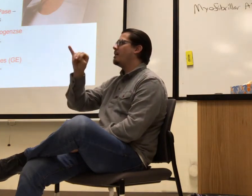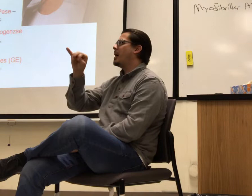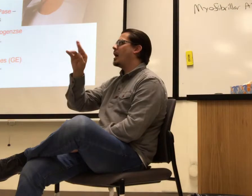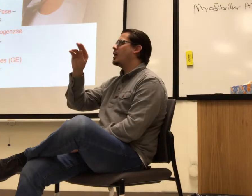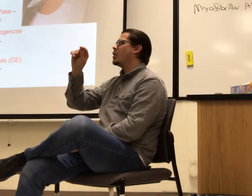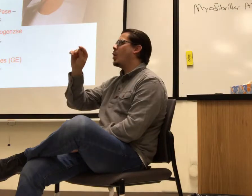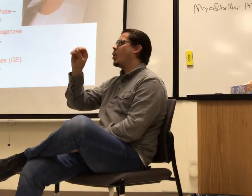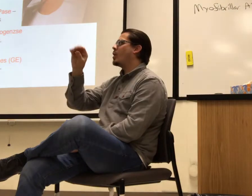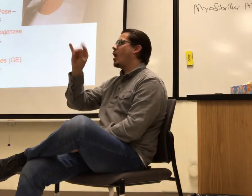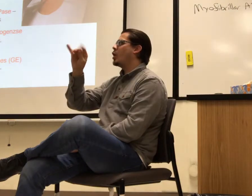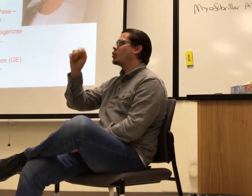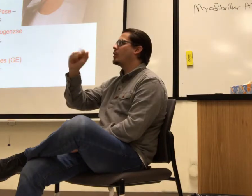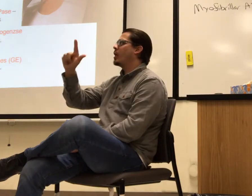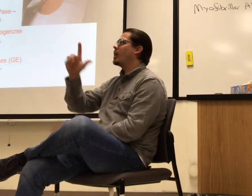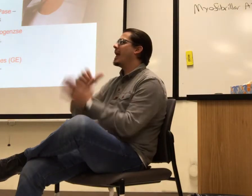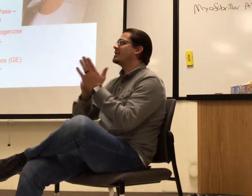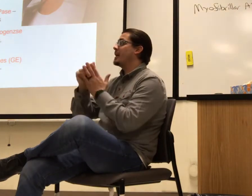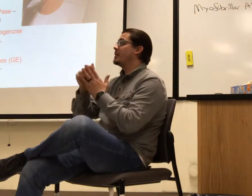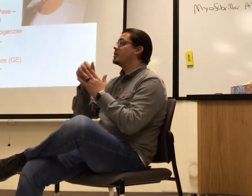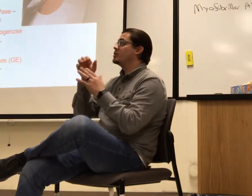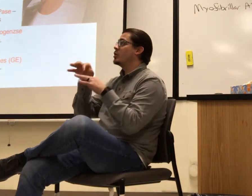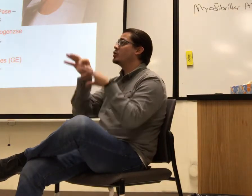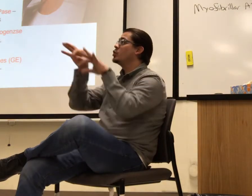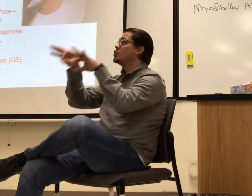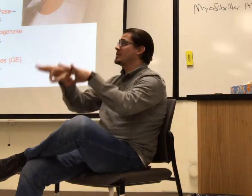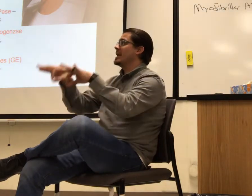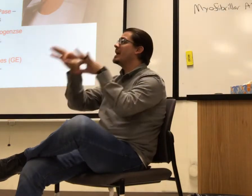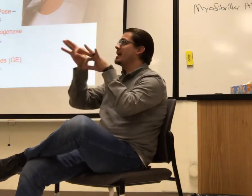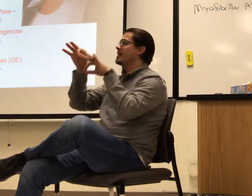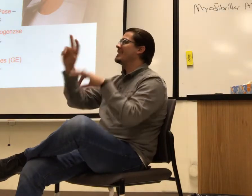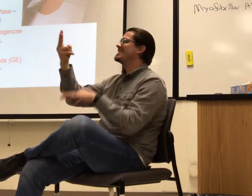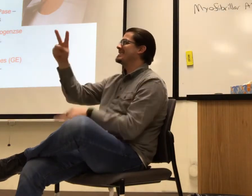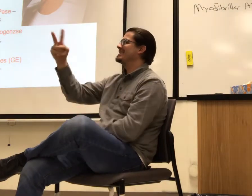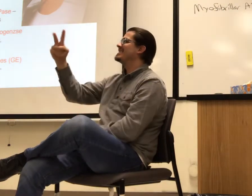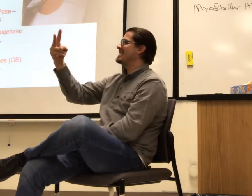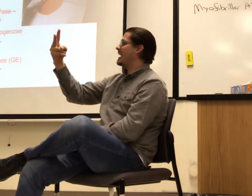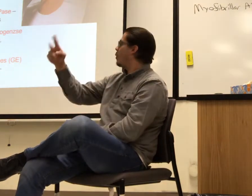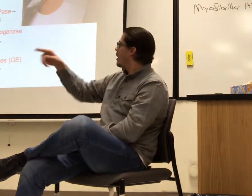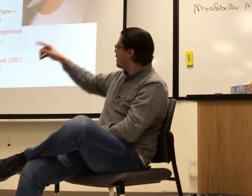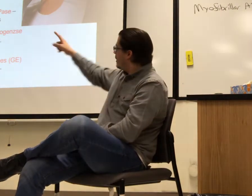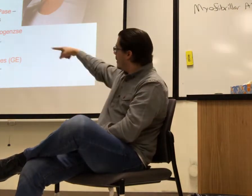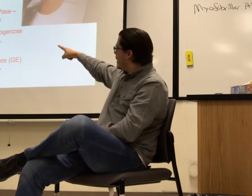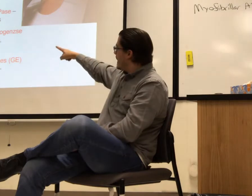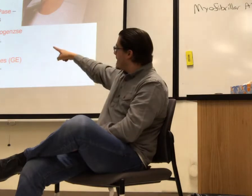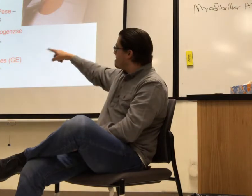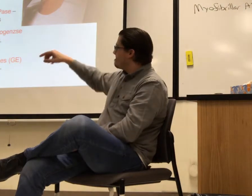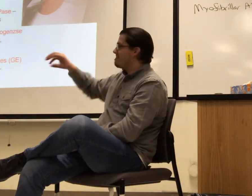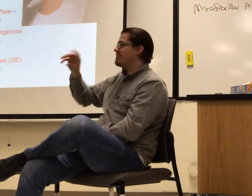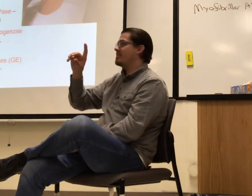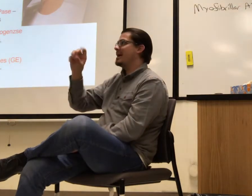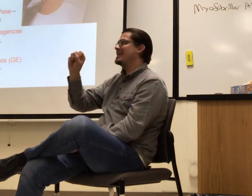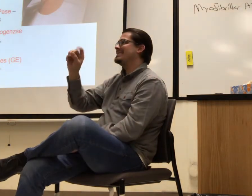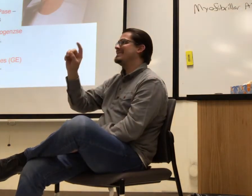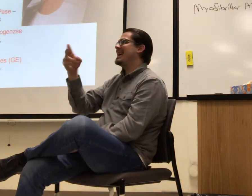enzyme. And so you kind of stain for mitochondrial enzymes when you're trying to identify a type 1.